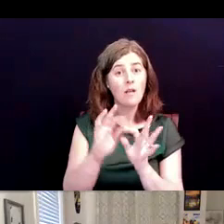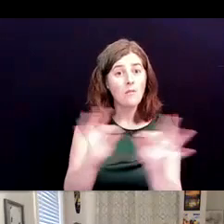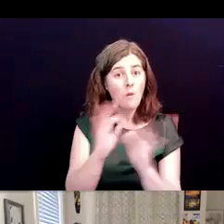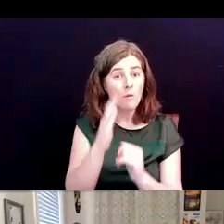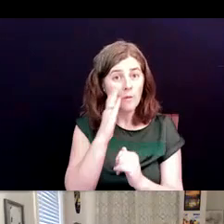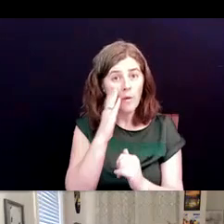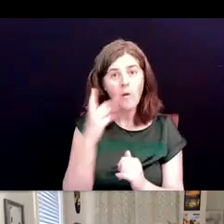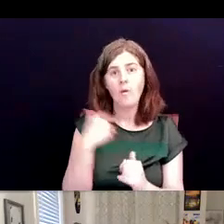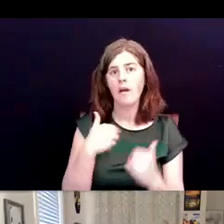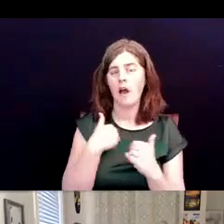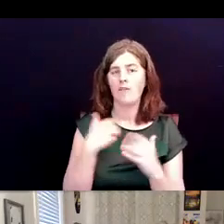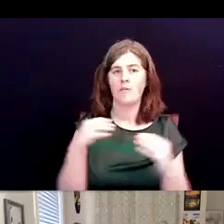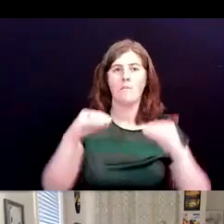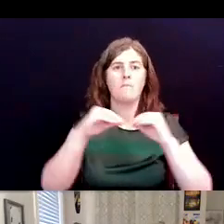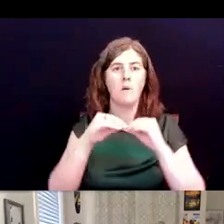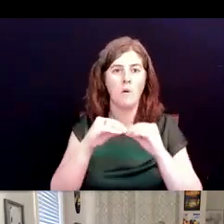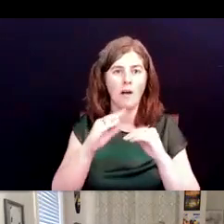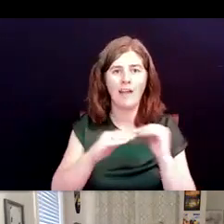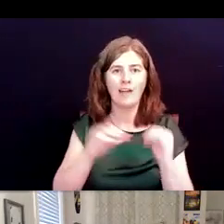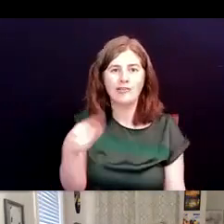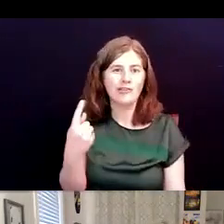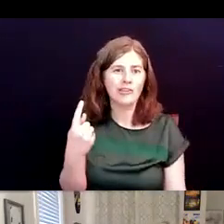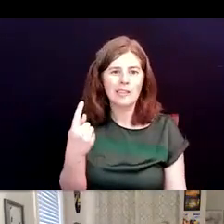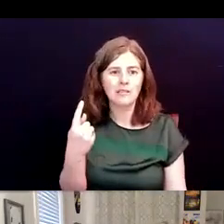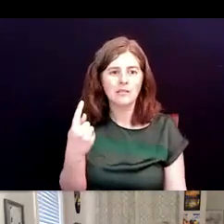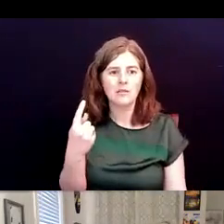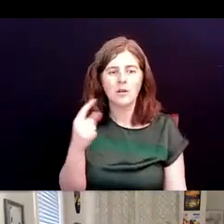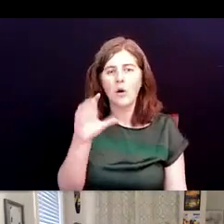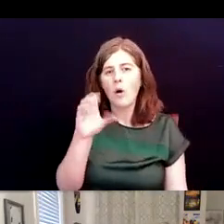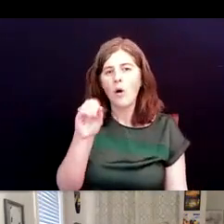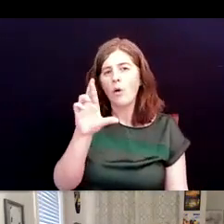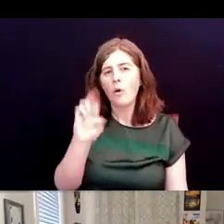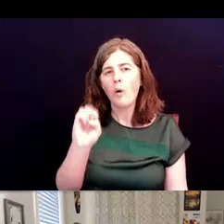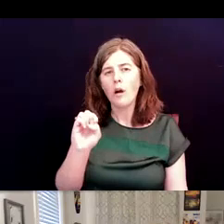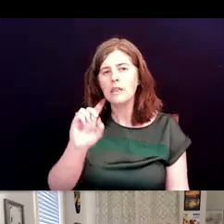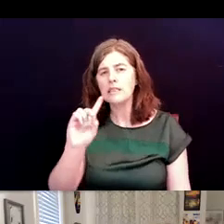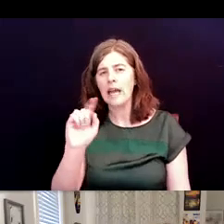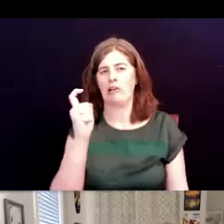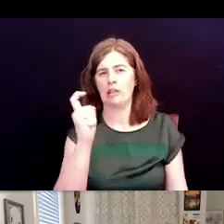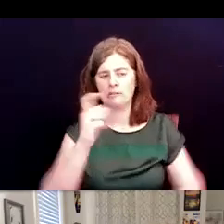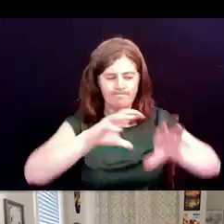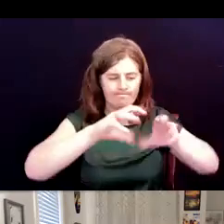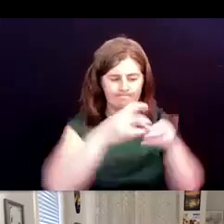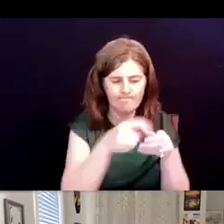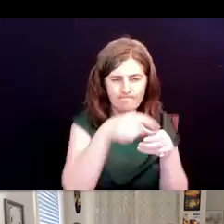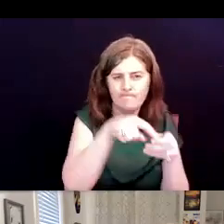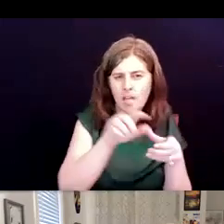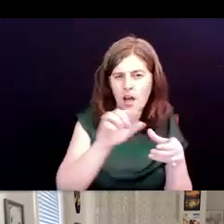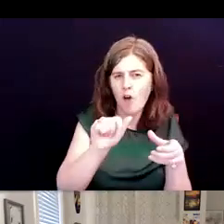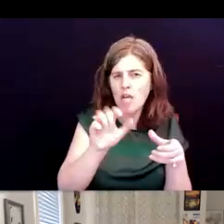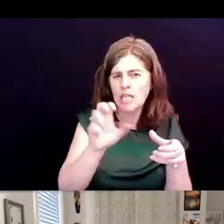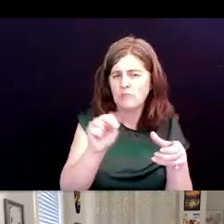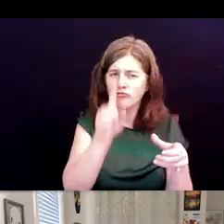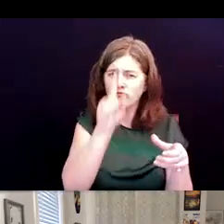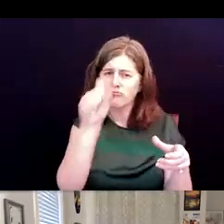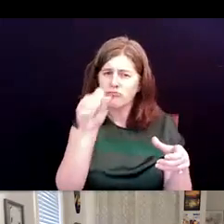have much more than just those core diagnostic features of autism when we talk about autism, right? So sure, we have